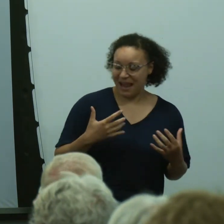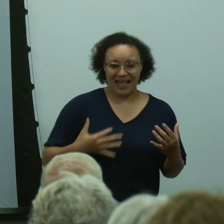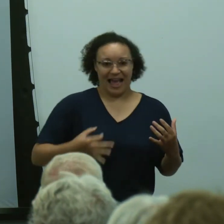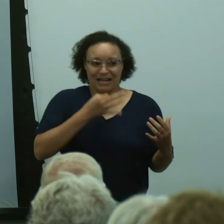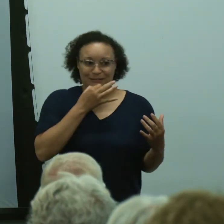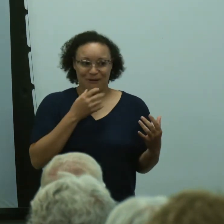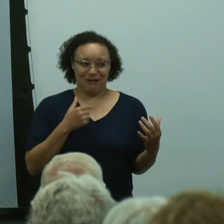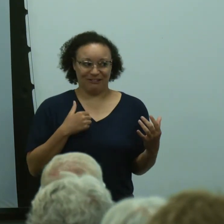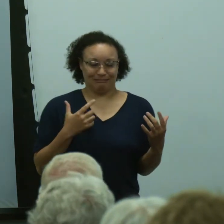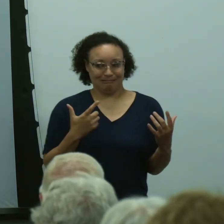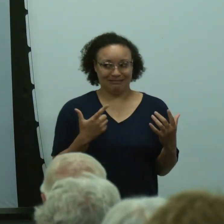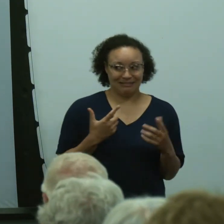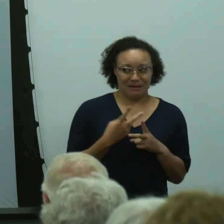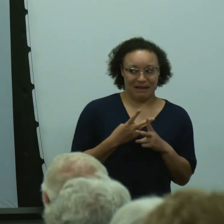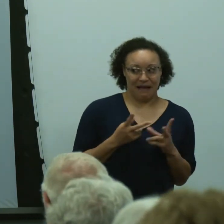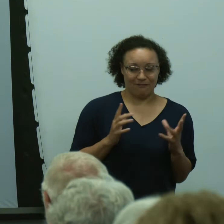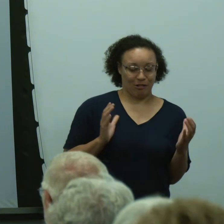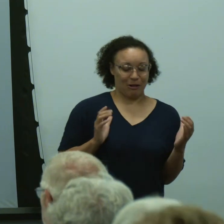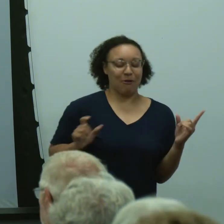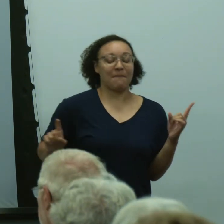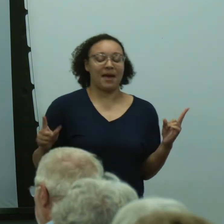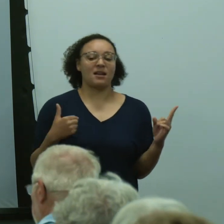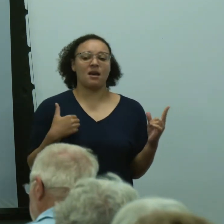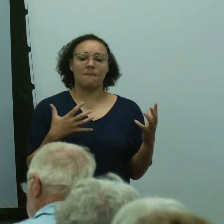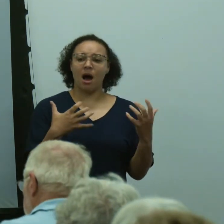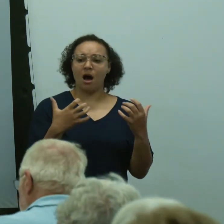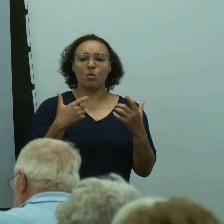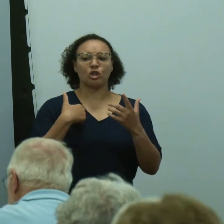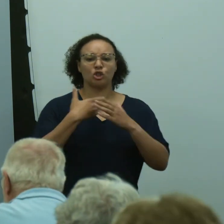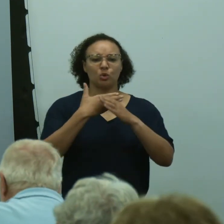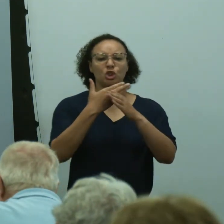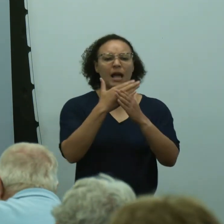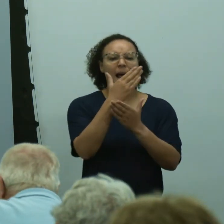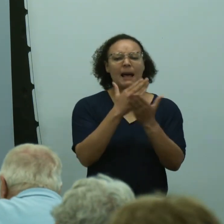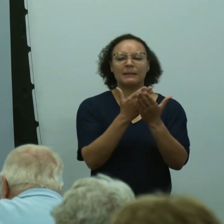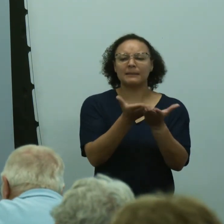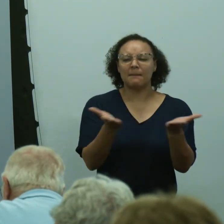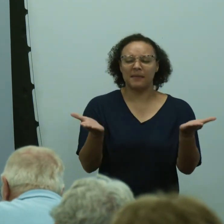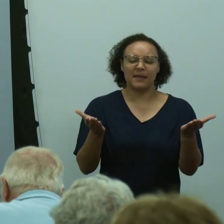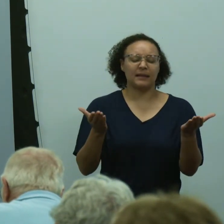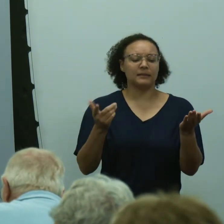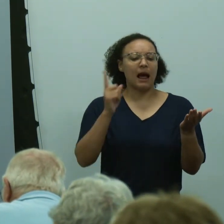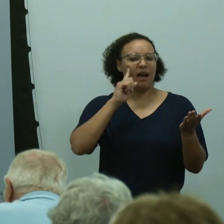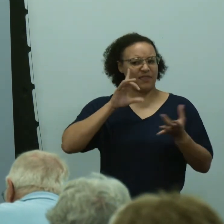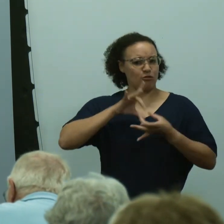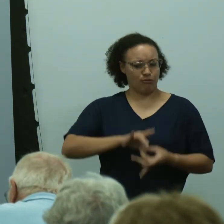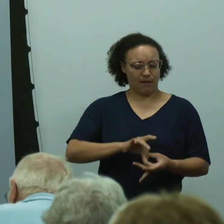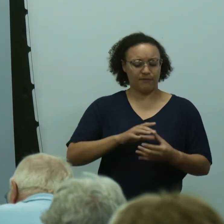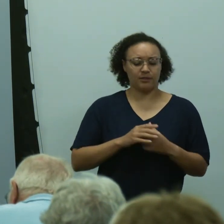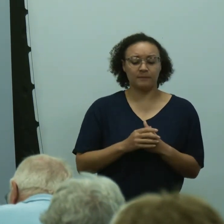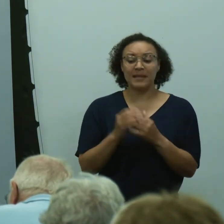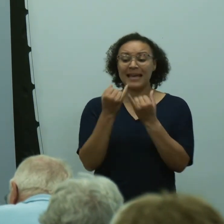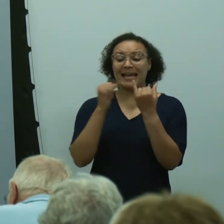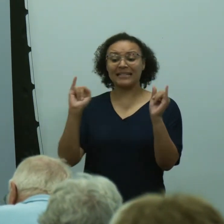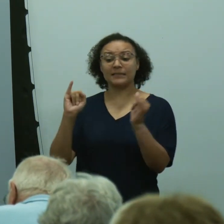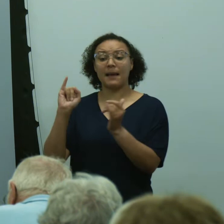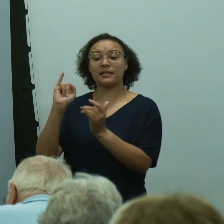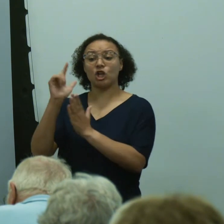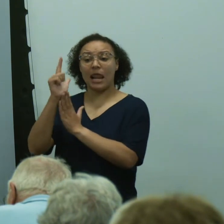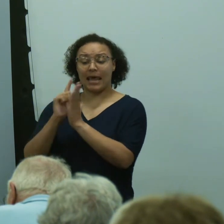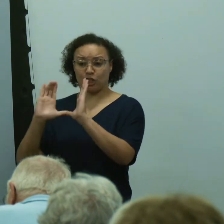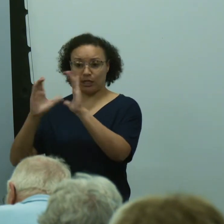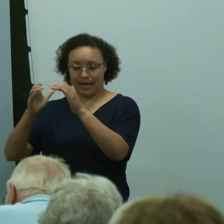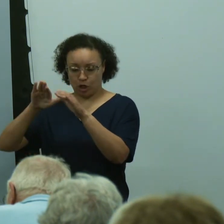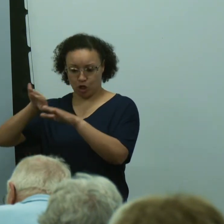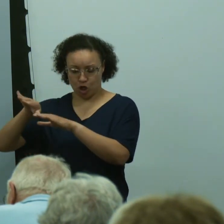but I wanted to go outside the box and just share with you things that I thought were relevant. And the Independent Legislature, and the other